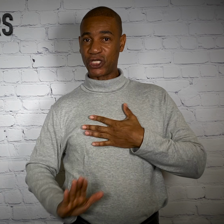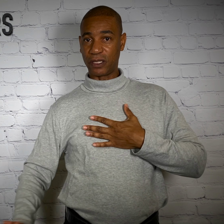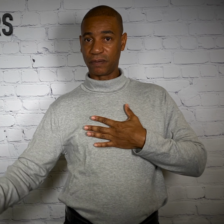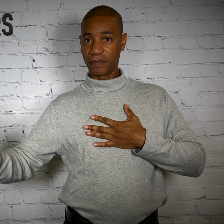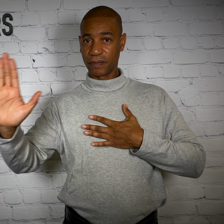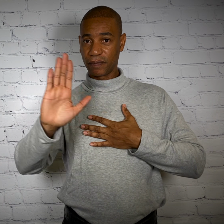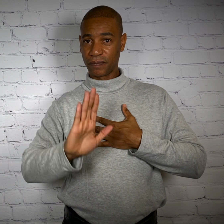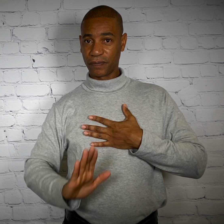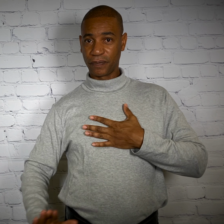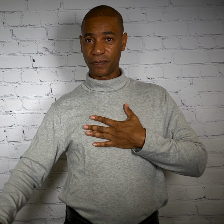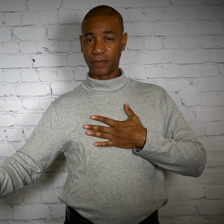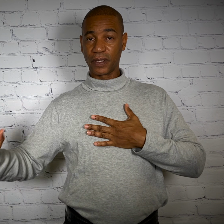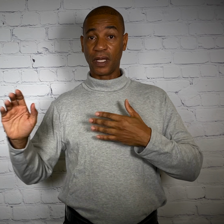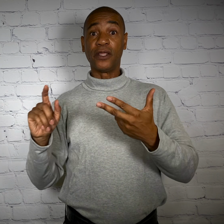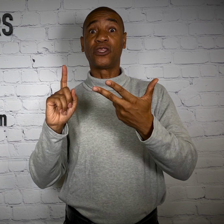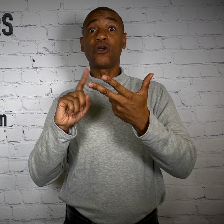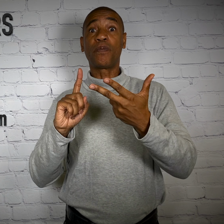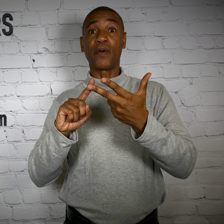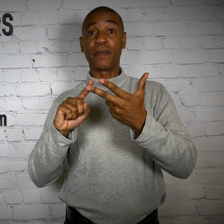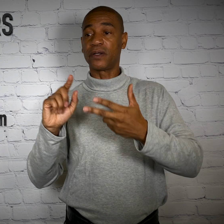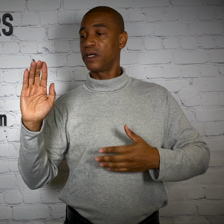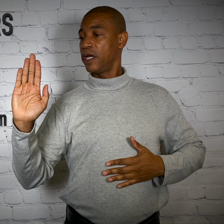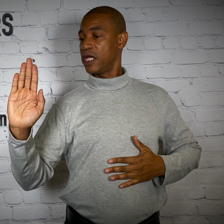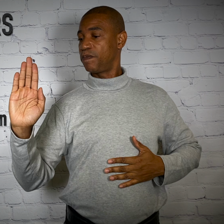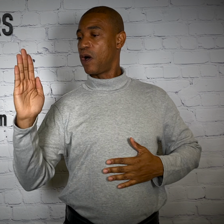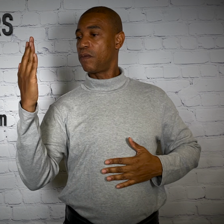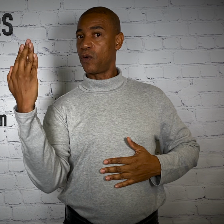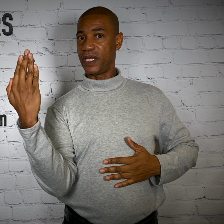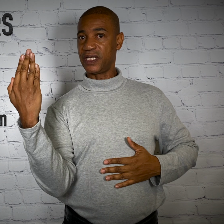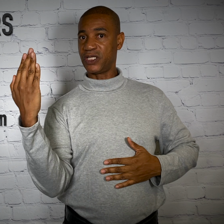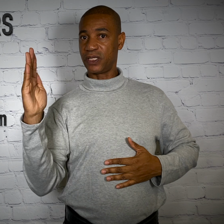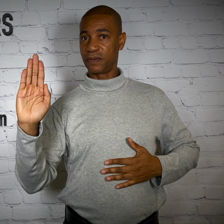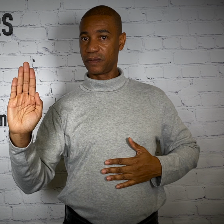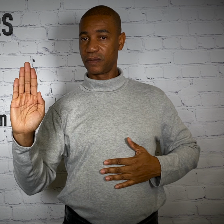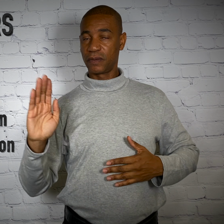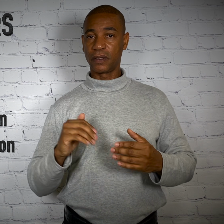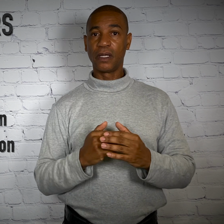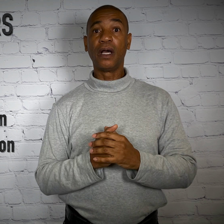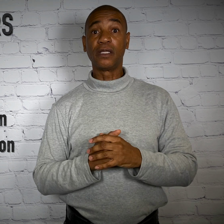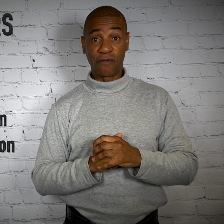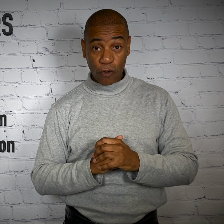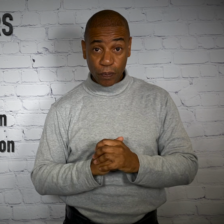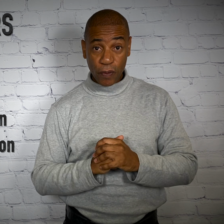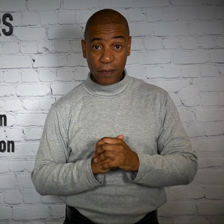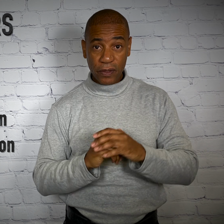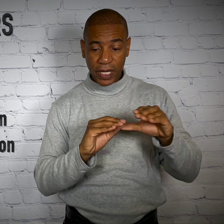location. The third parameter is palm orientation. The fourth parameter